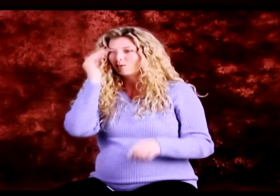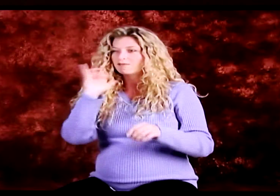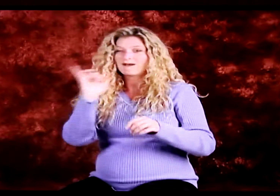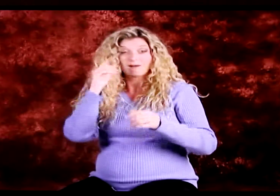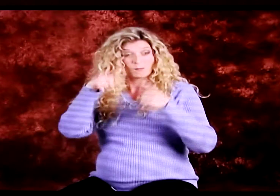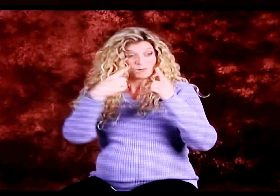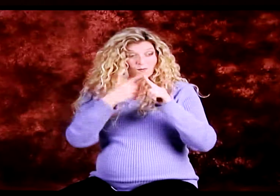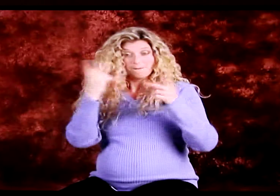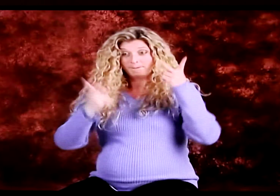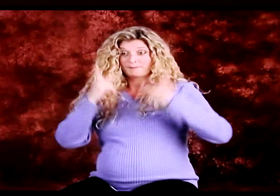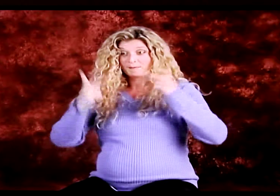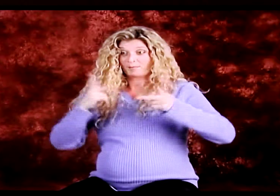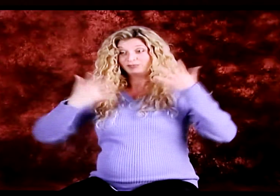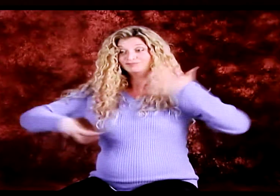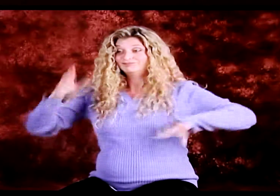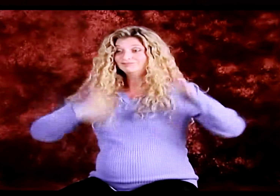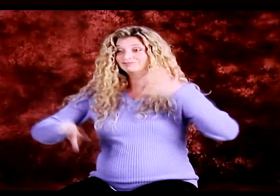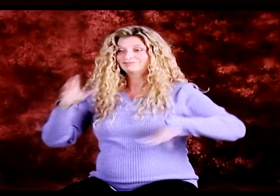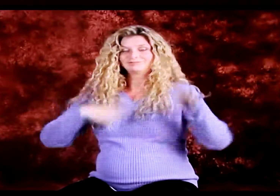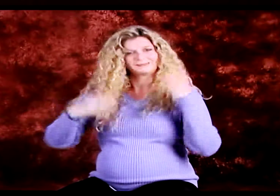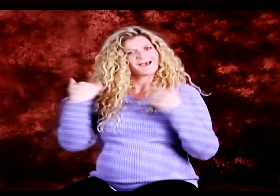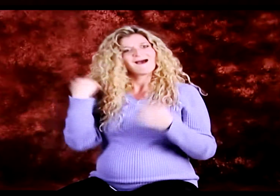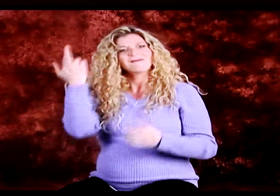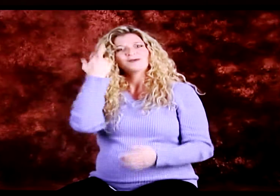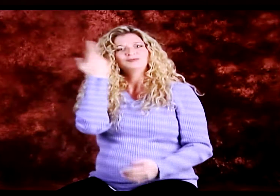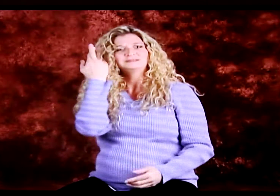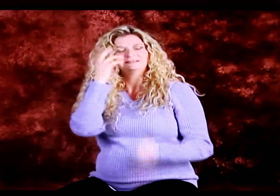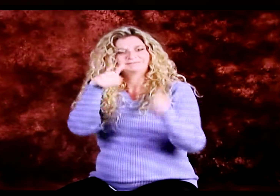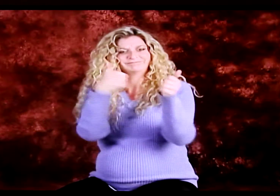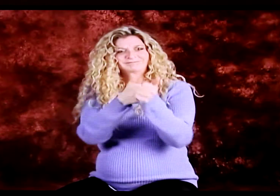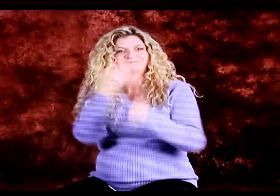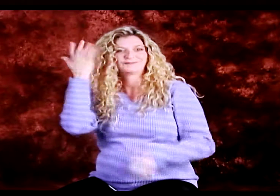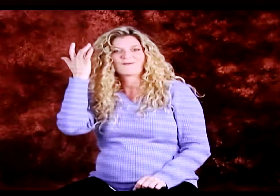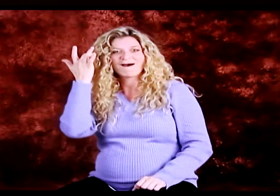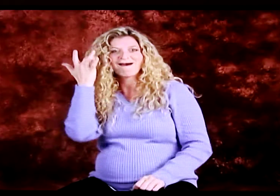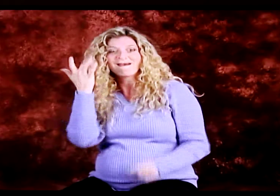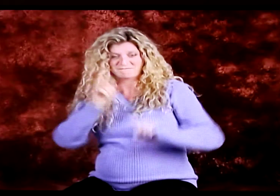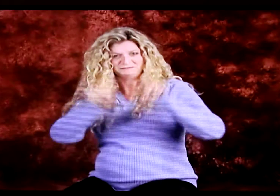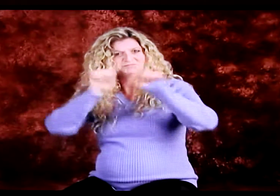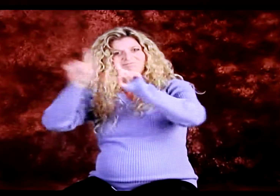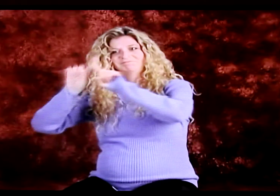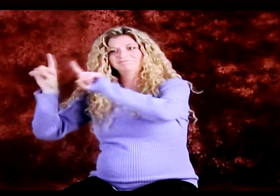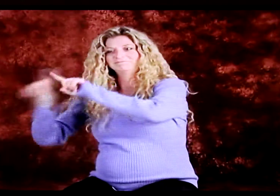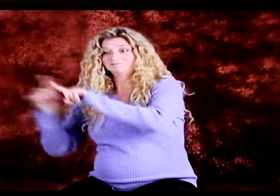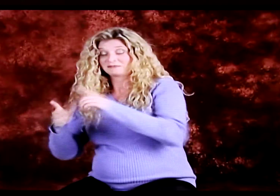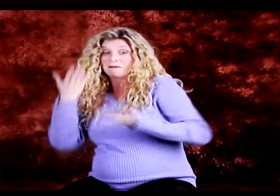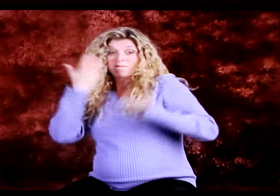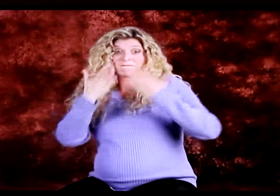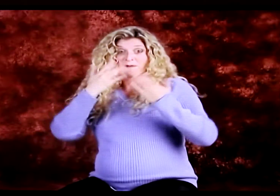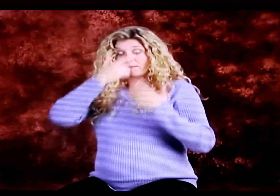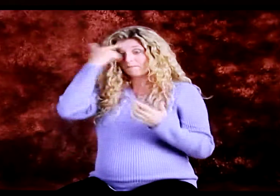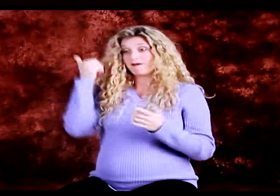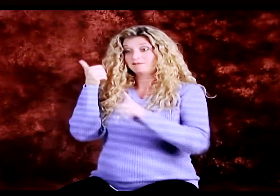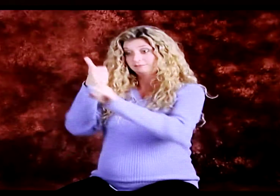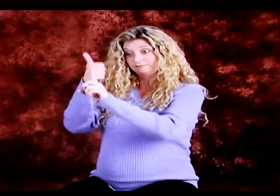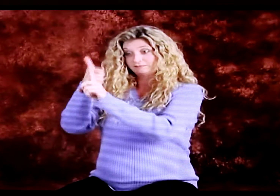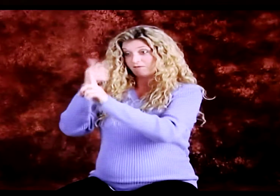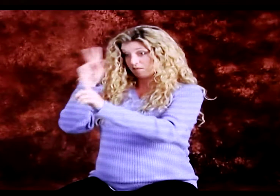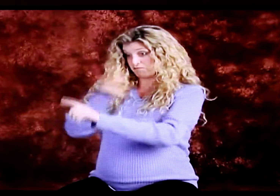You know, the fashion industry, you know, when people wear the clothes that they wear, there's a reason why they wear them. You know,